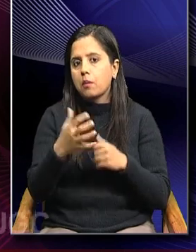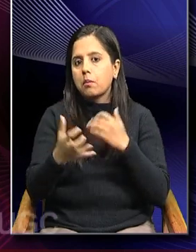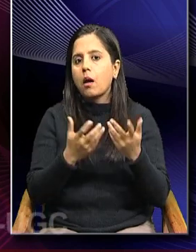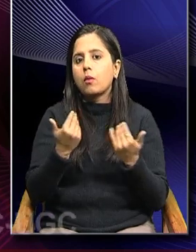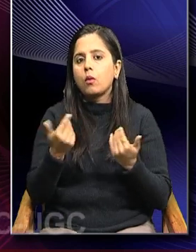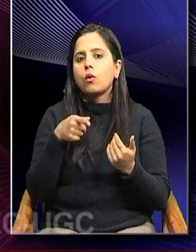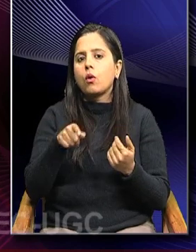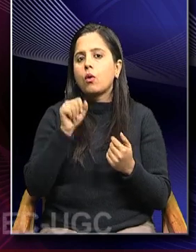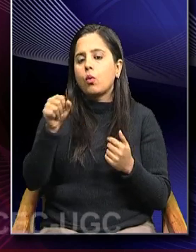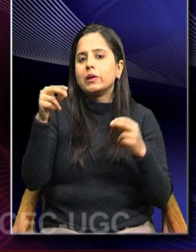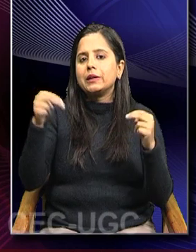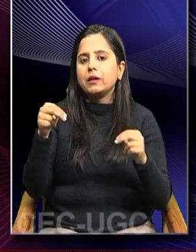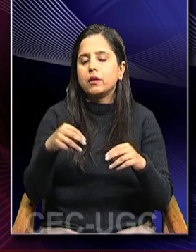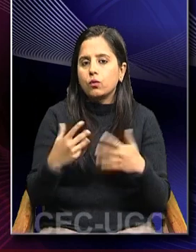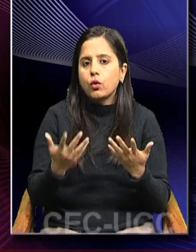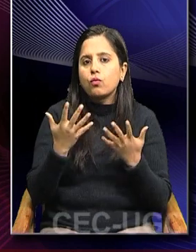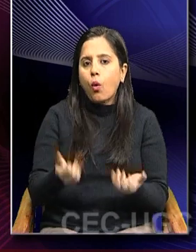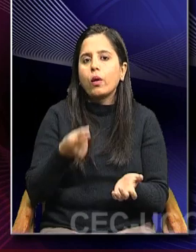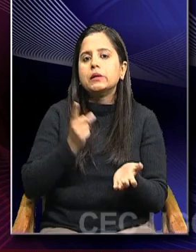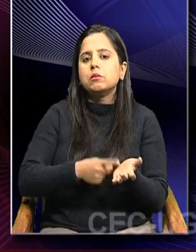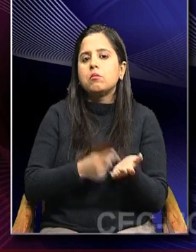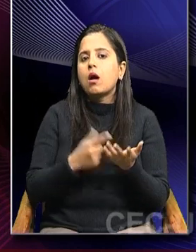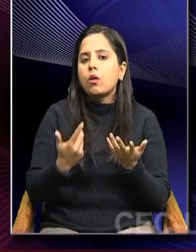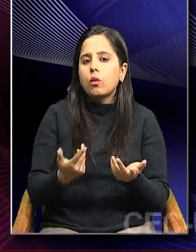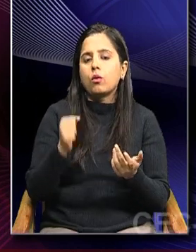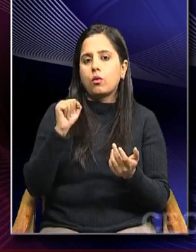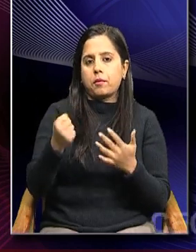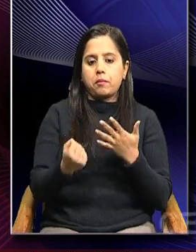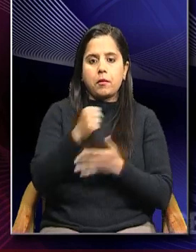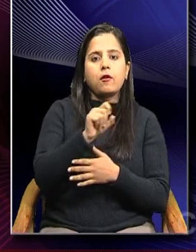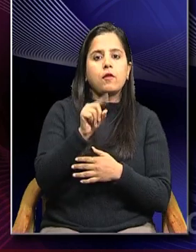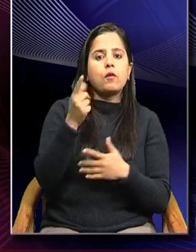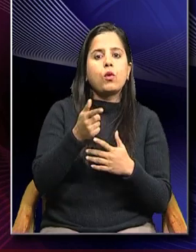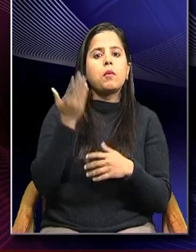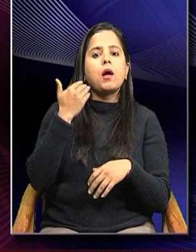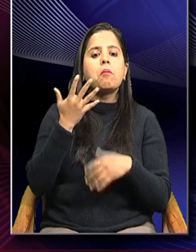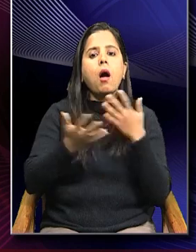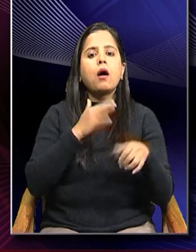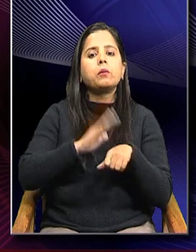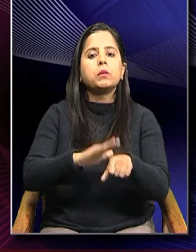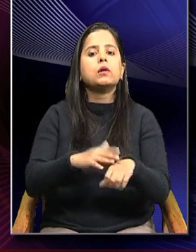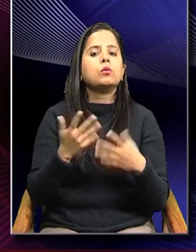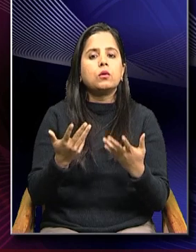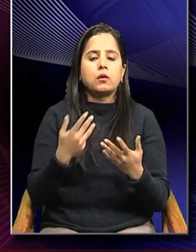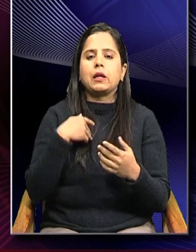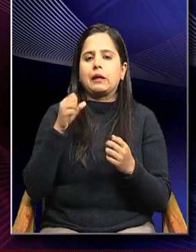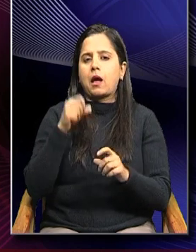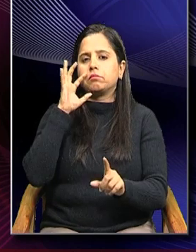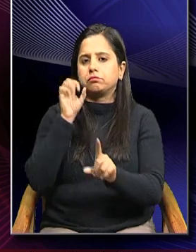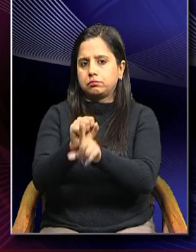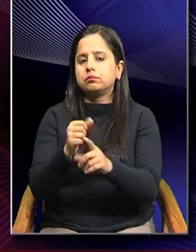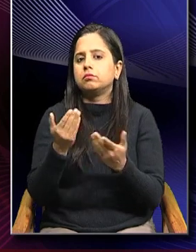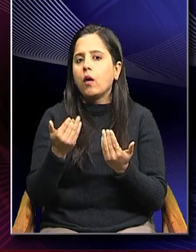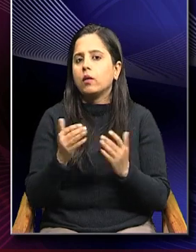their specific needs, wants and demands, what is their prior purchase experience. So we can identify